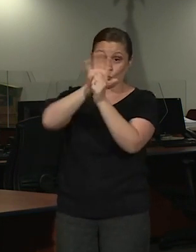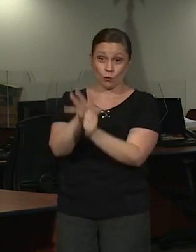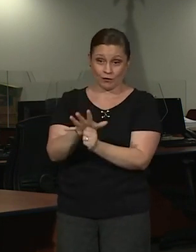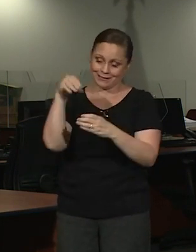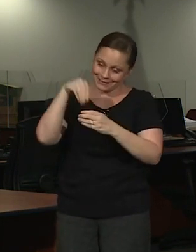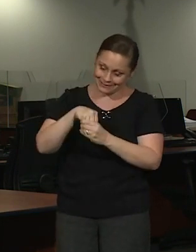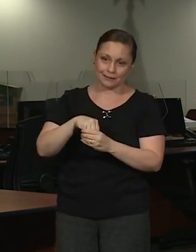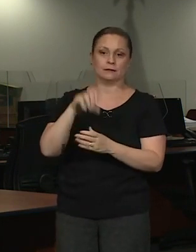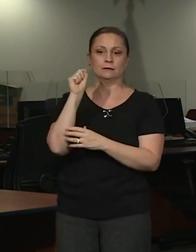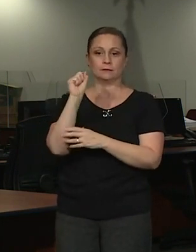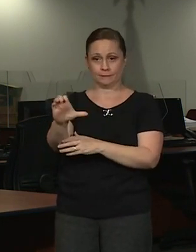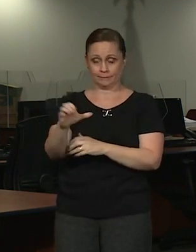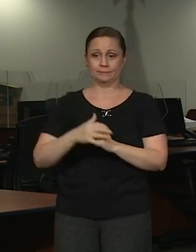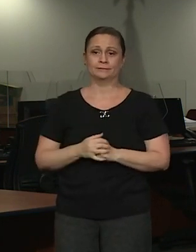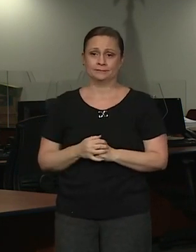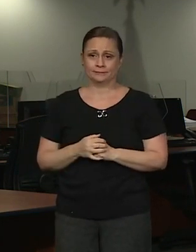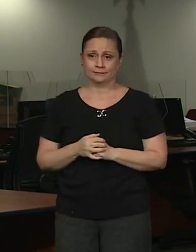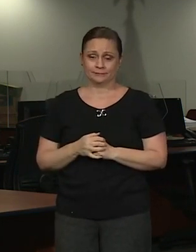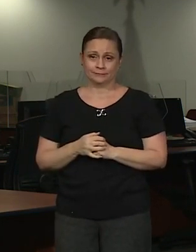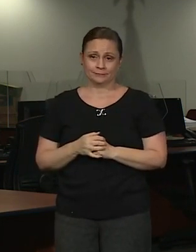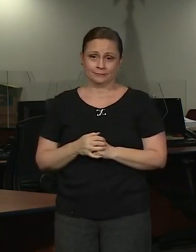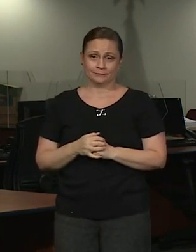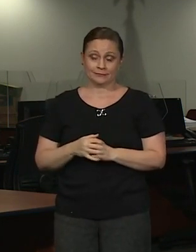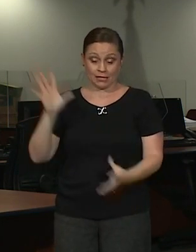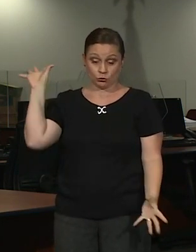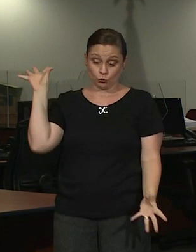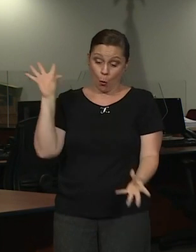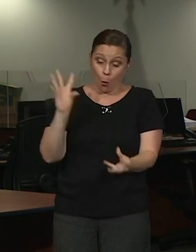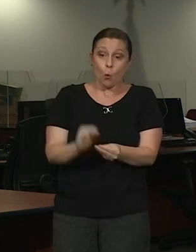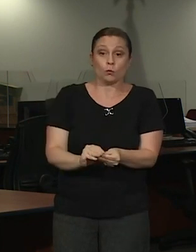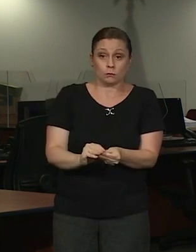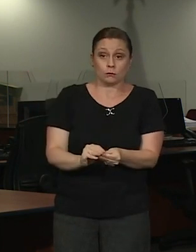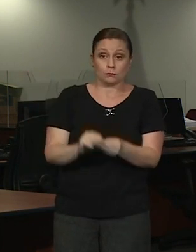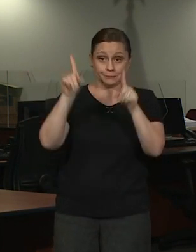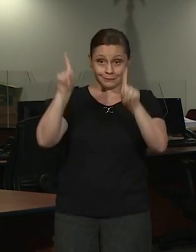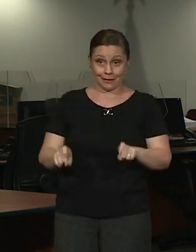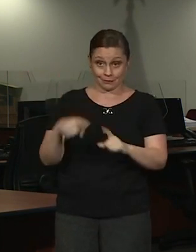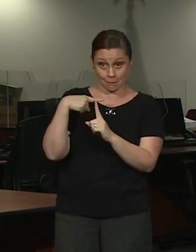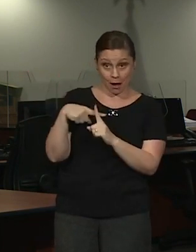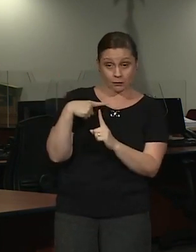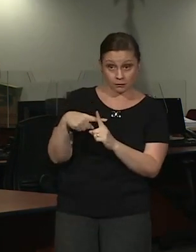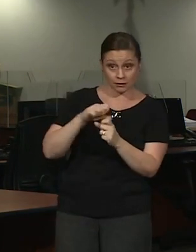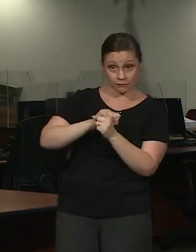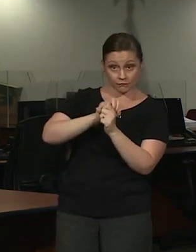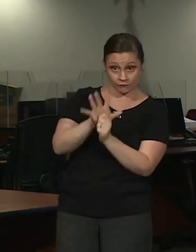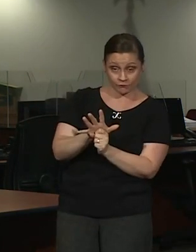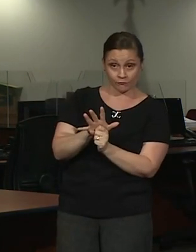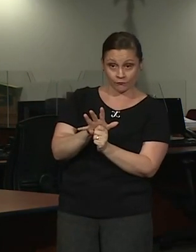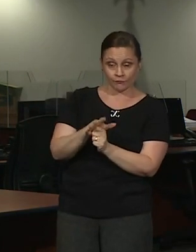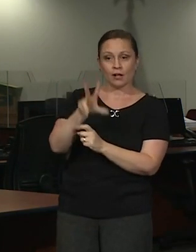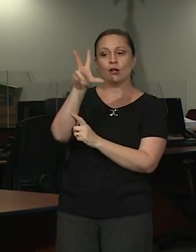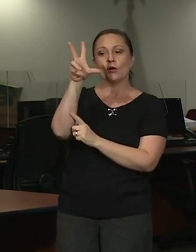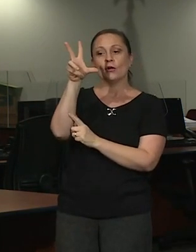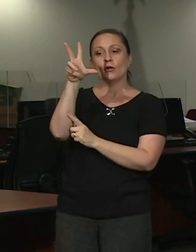state. Our total number of individuals who have tested positive for this deadly virus is now